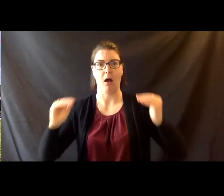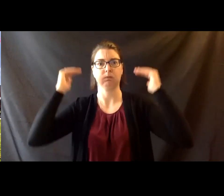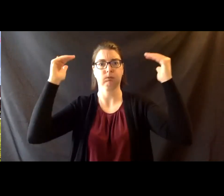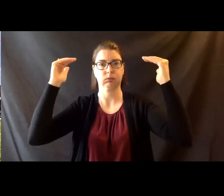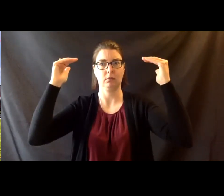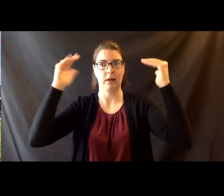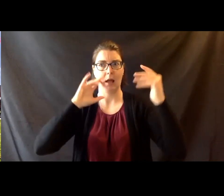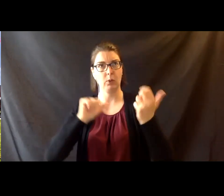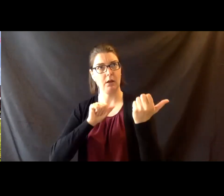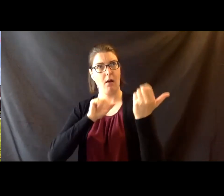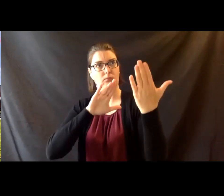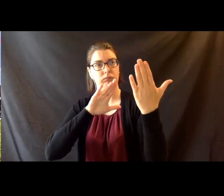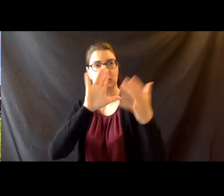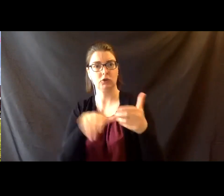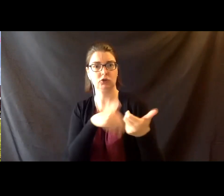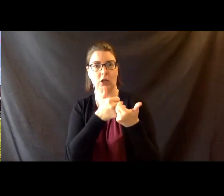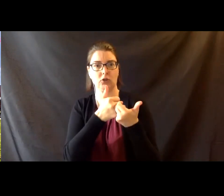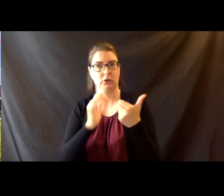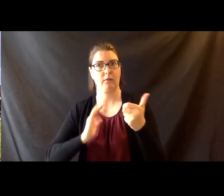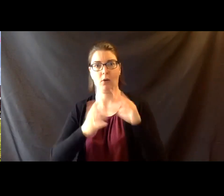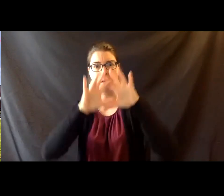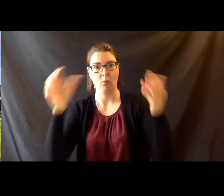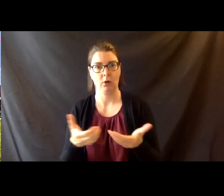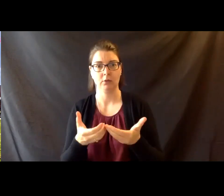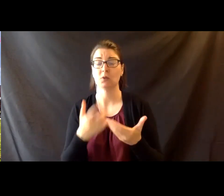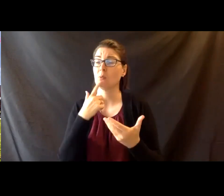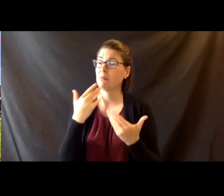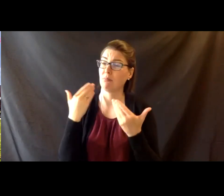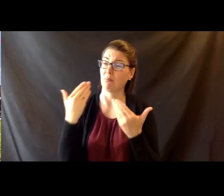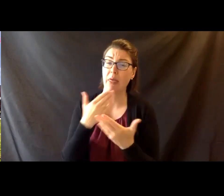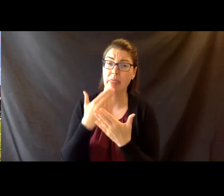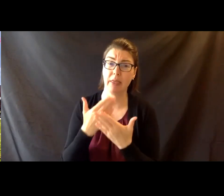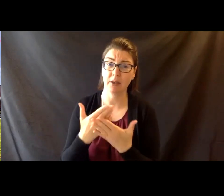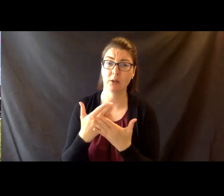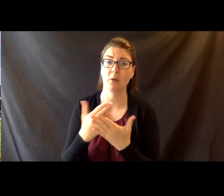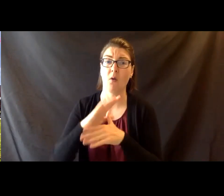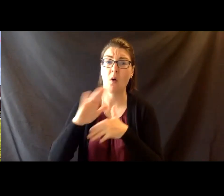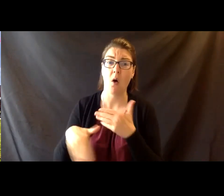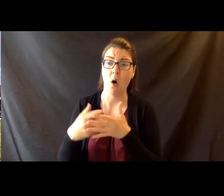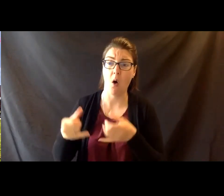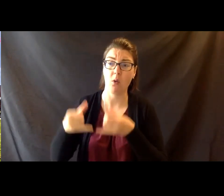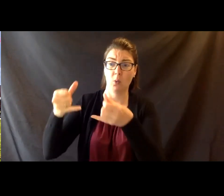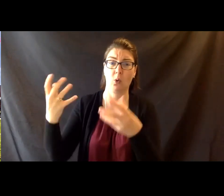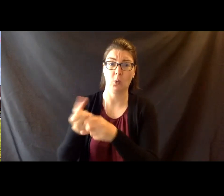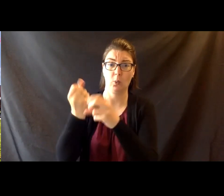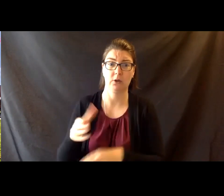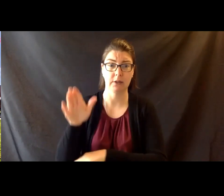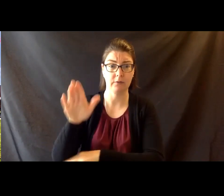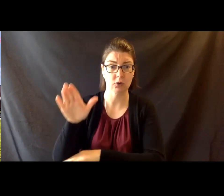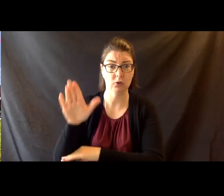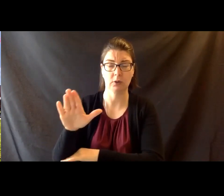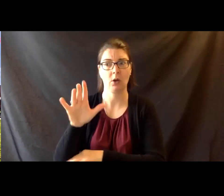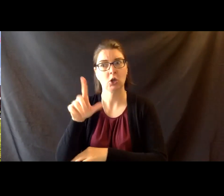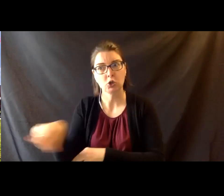challenges. And so I want to take this opportunity to thank all of this afternoon's award winners, our research